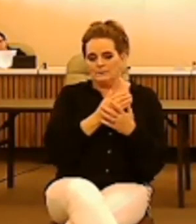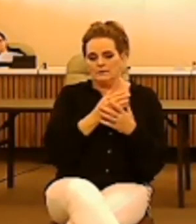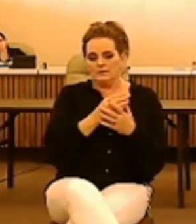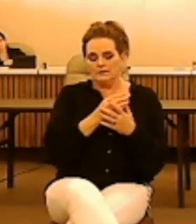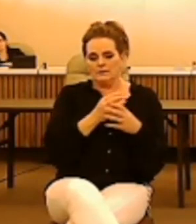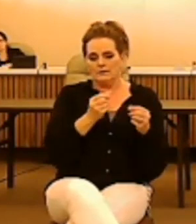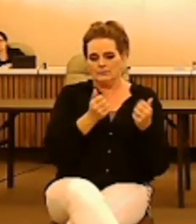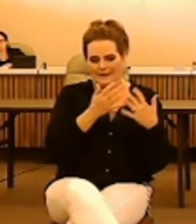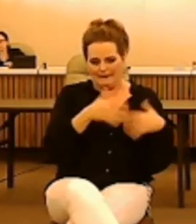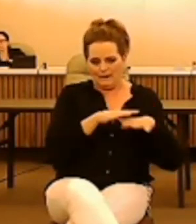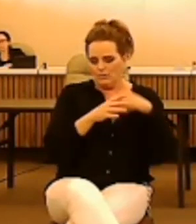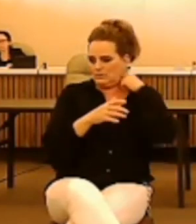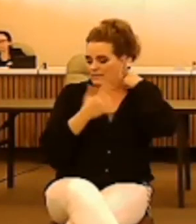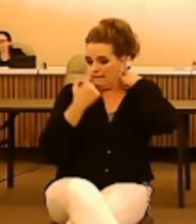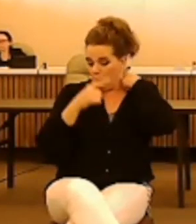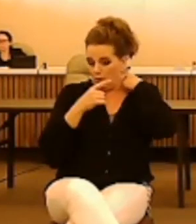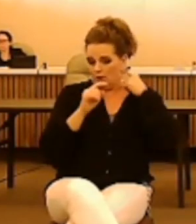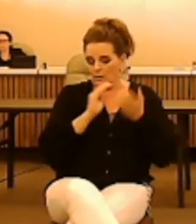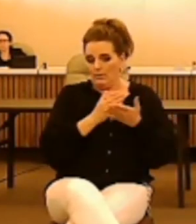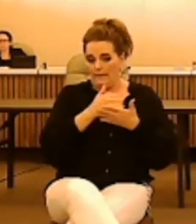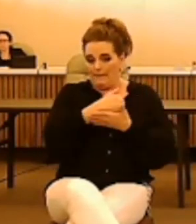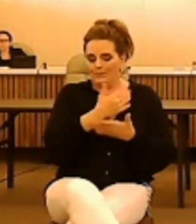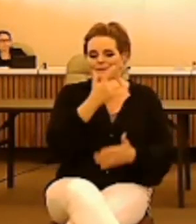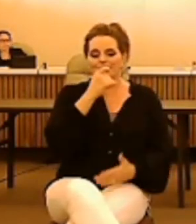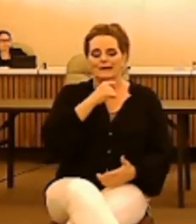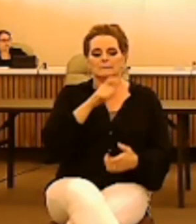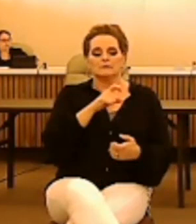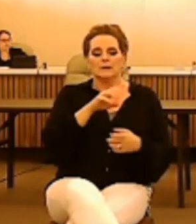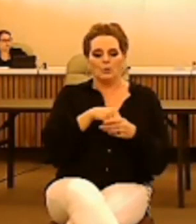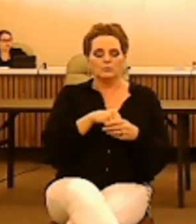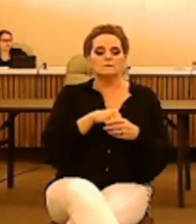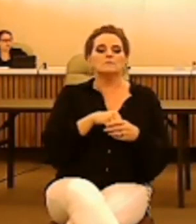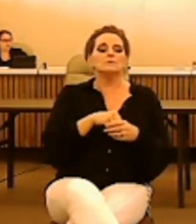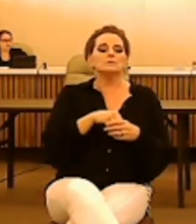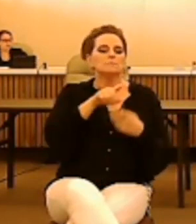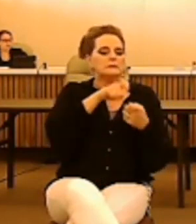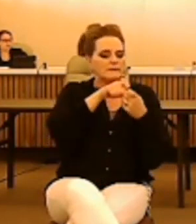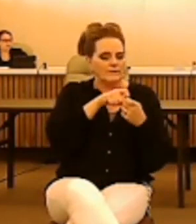in here earlier for the apartments, that includes a specific that says any